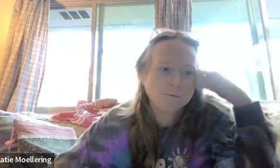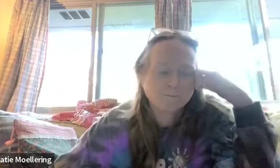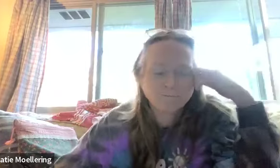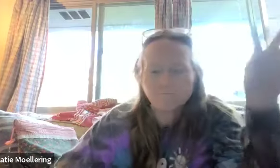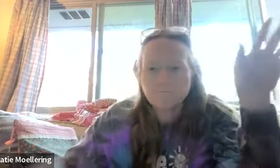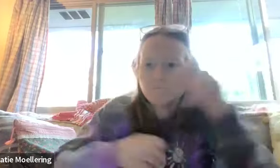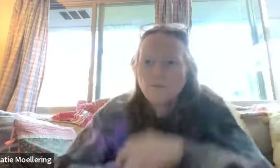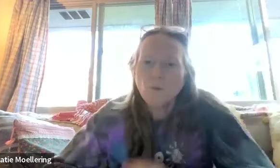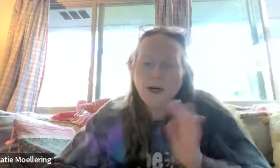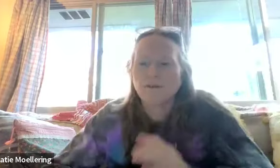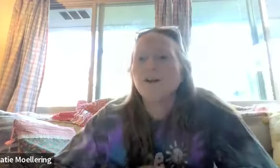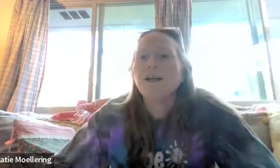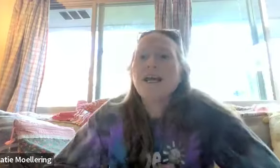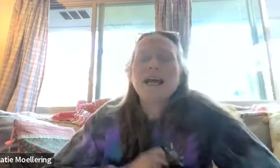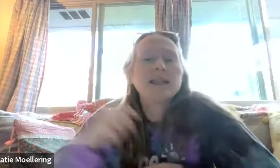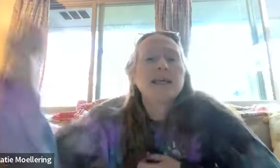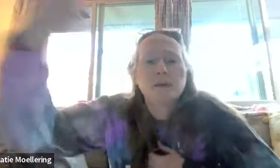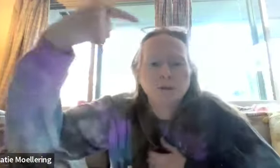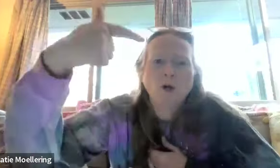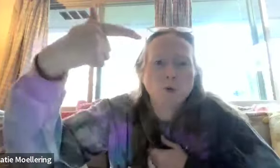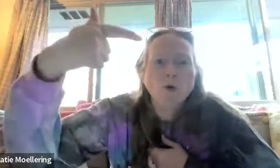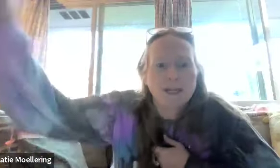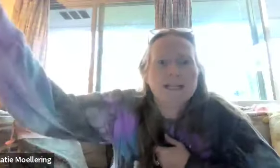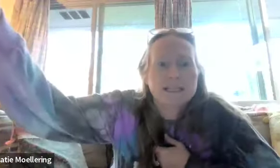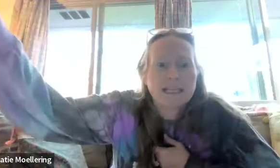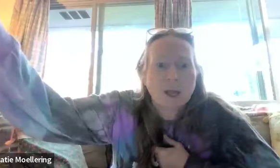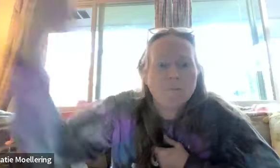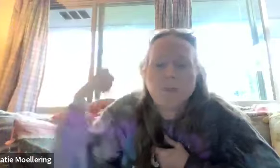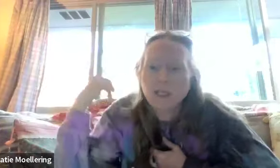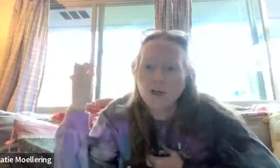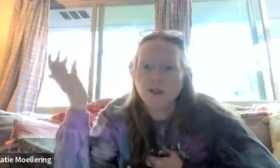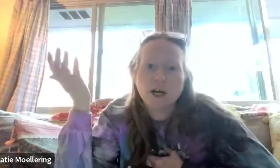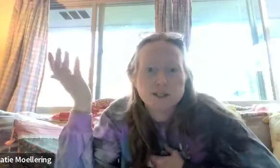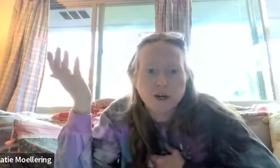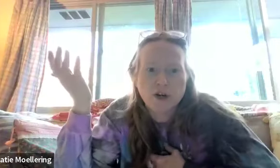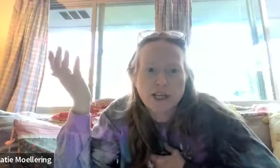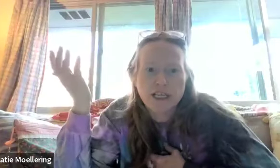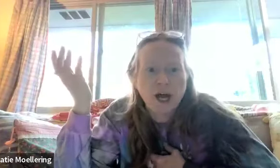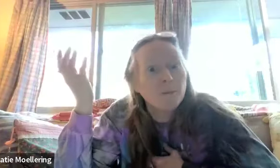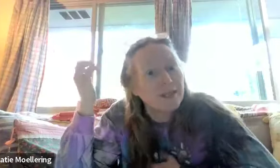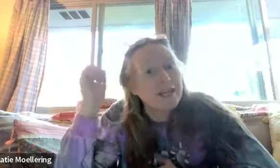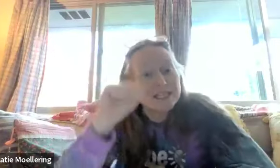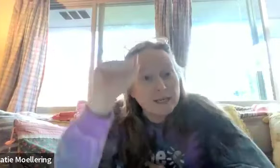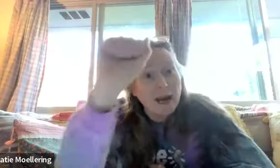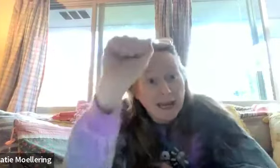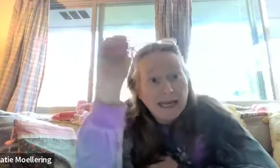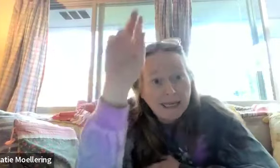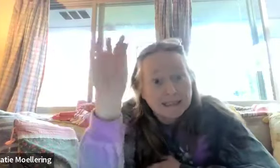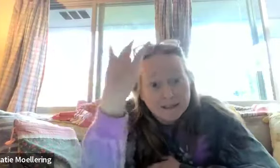or whatever. And they came in the wrong door and I could see them. But you're in a concert hall, you can't yell, but they could see my hand and